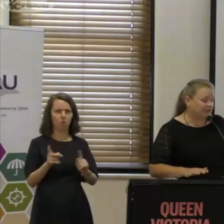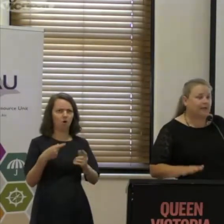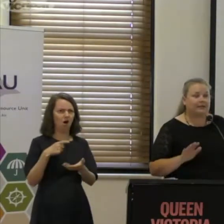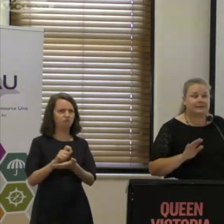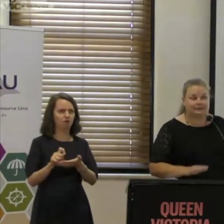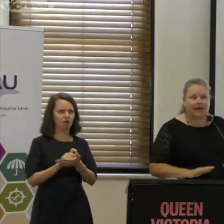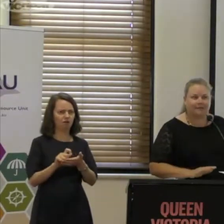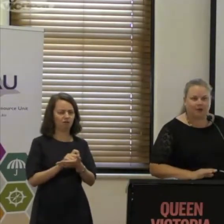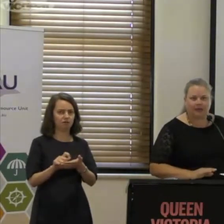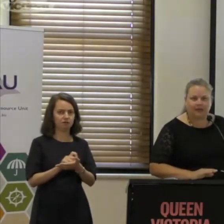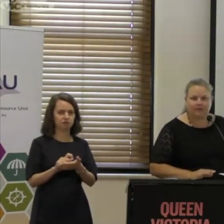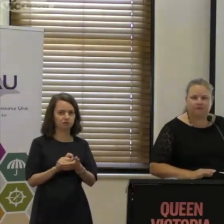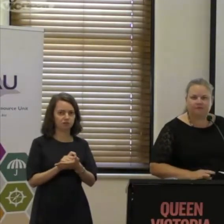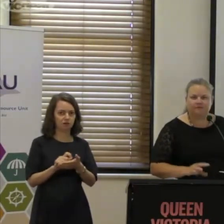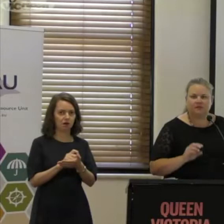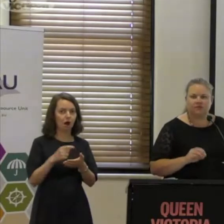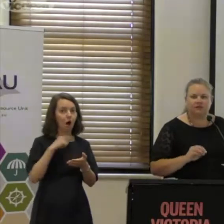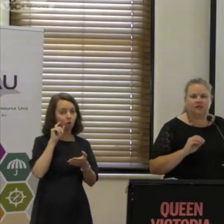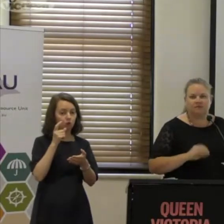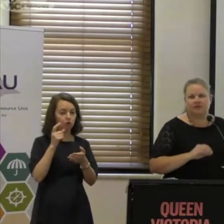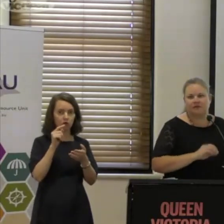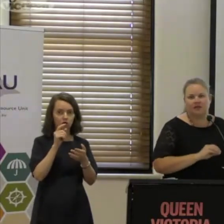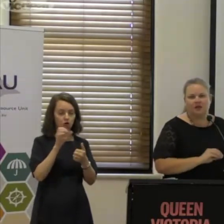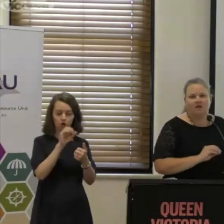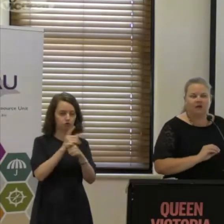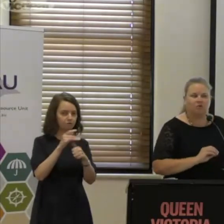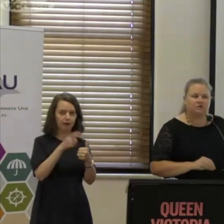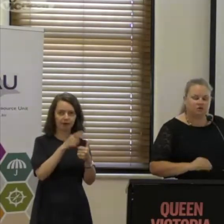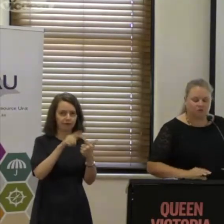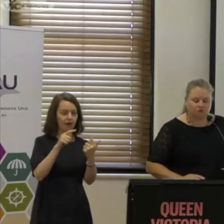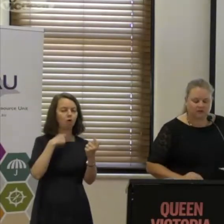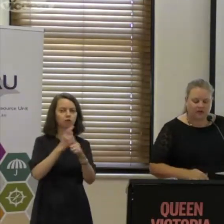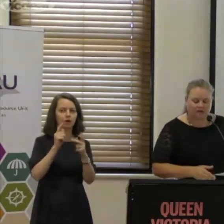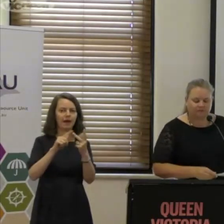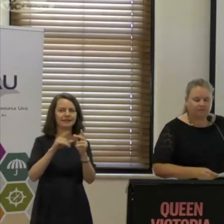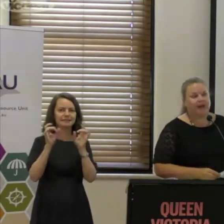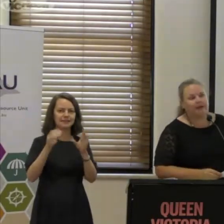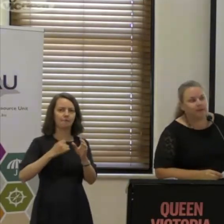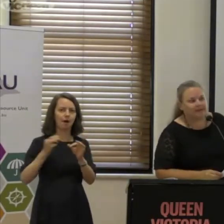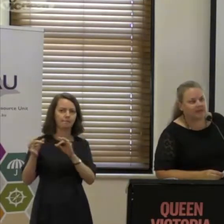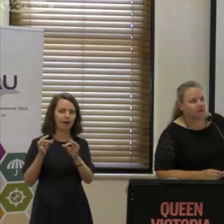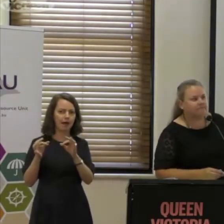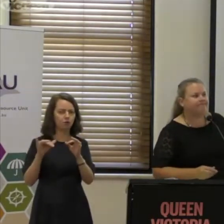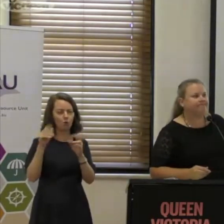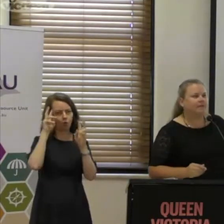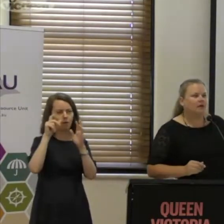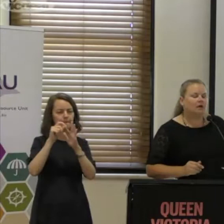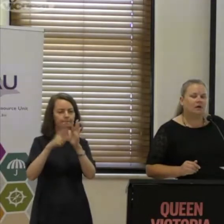talking about today is the starting my plan bit. So it's really the bit that was called plan